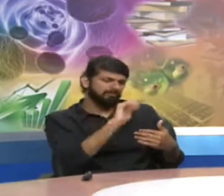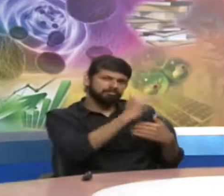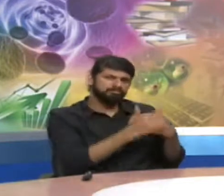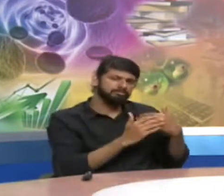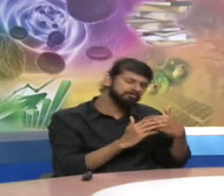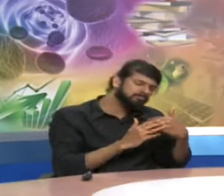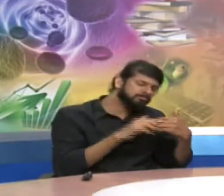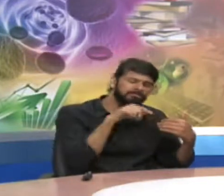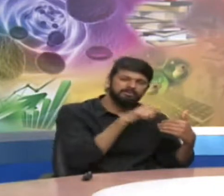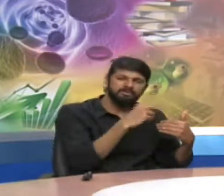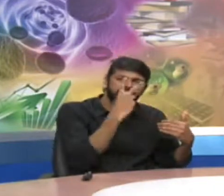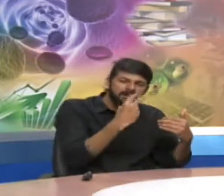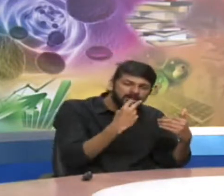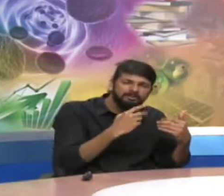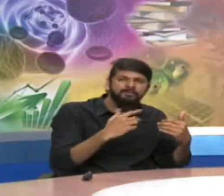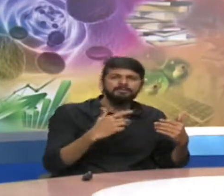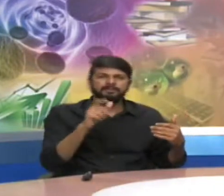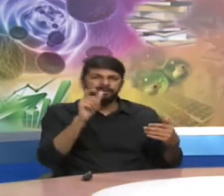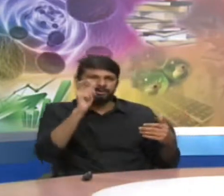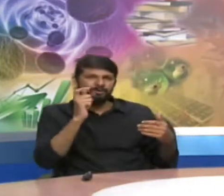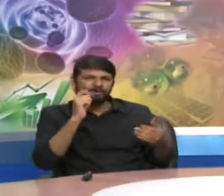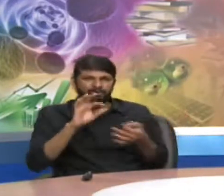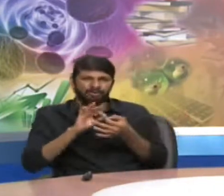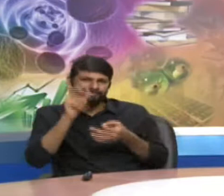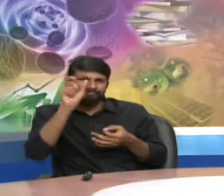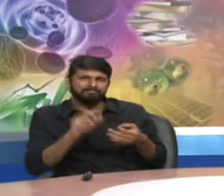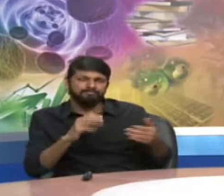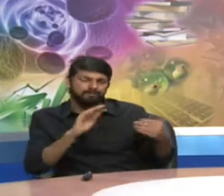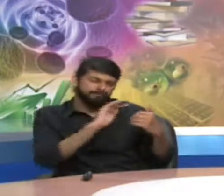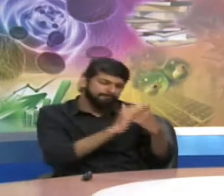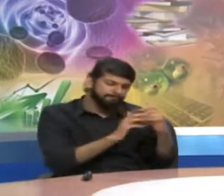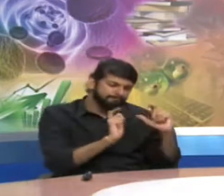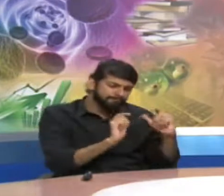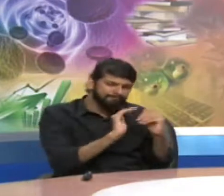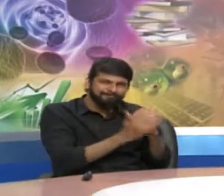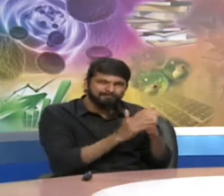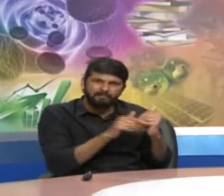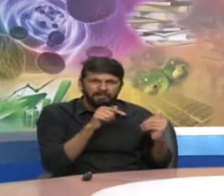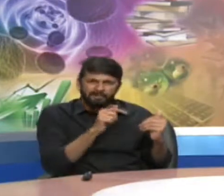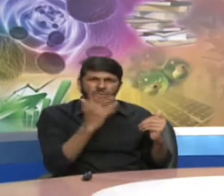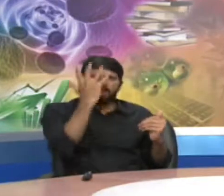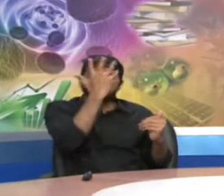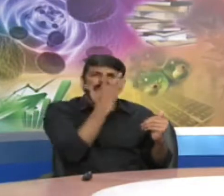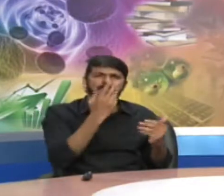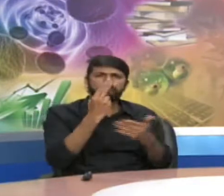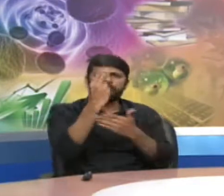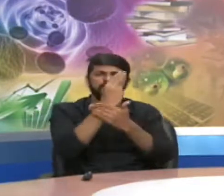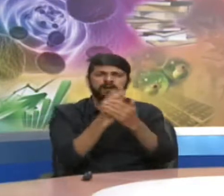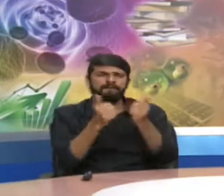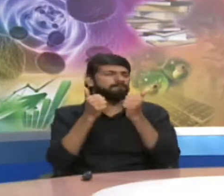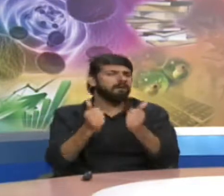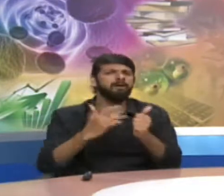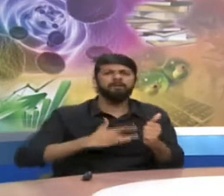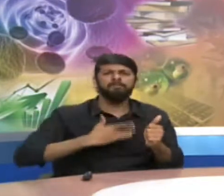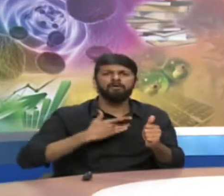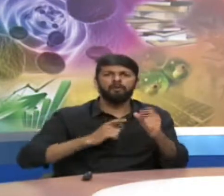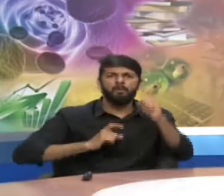You see that there are expressive facial features and hand gestures,